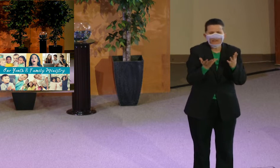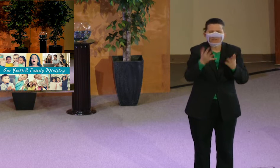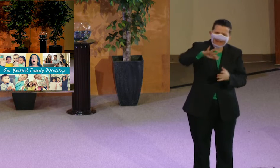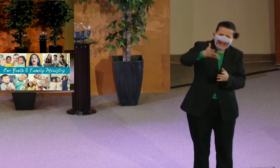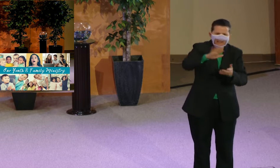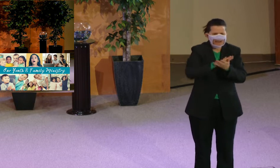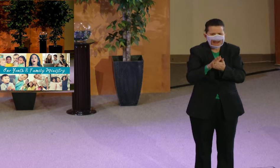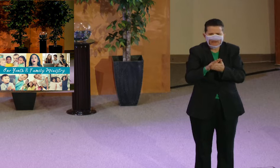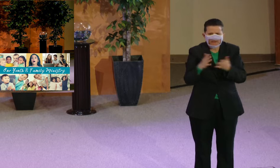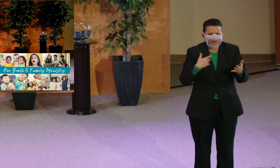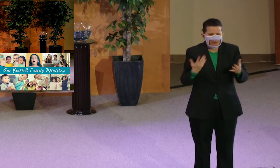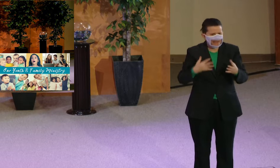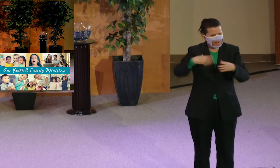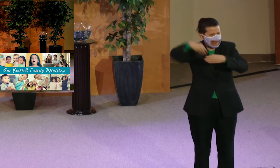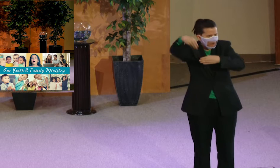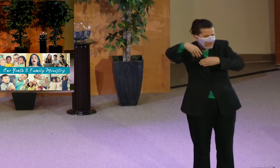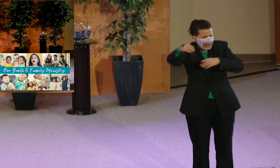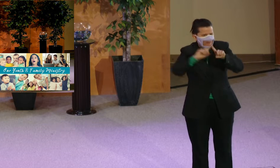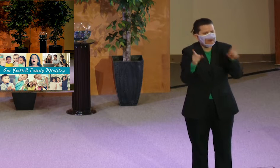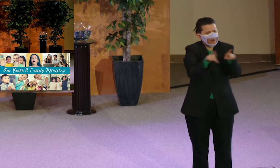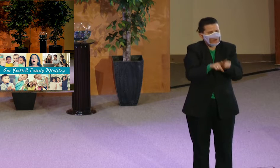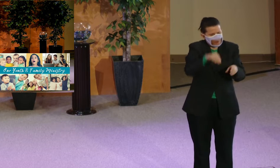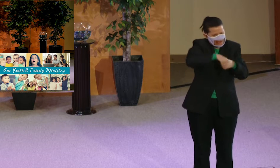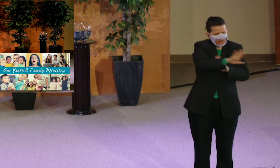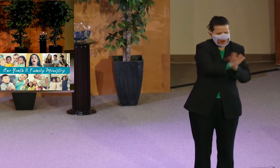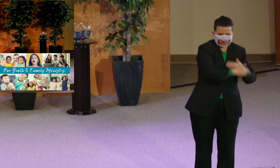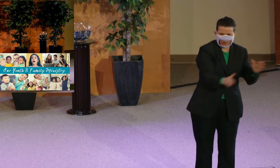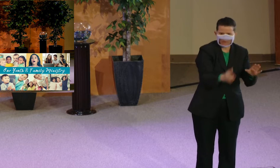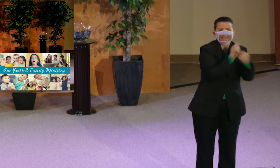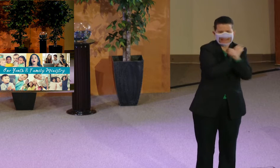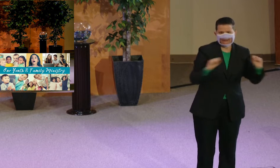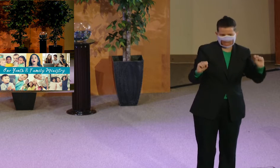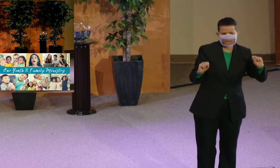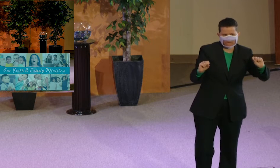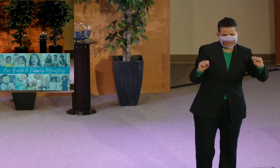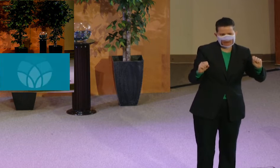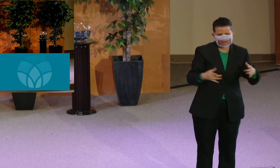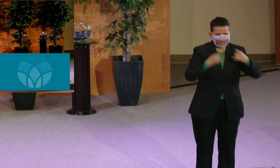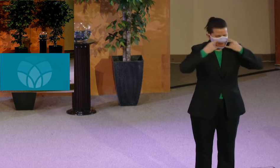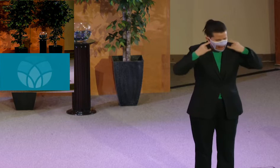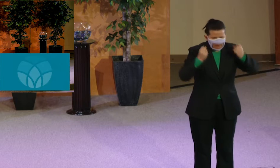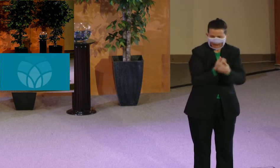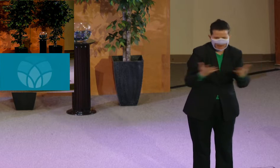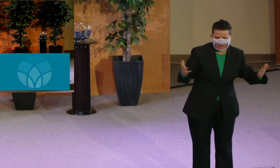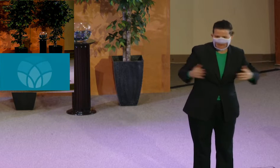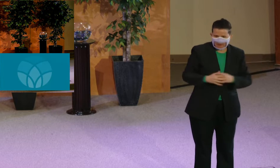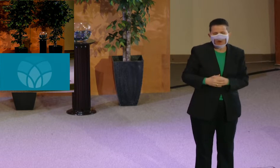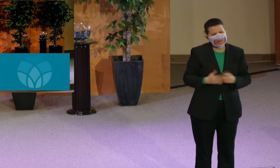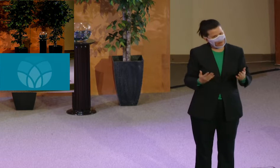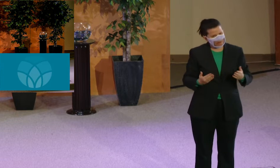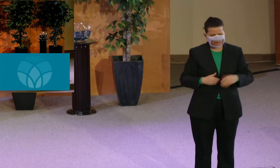have tea and coffee as refreshment when we're in stage 4. So we're moving to better